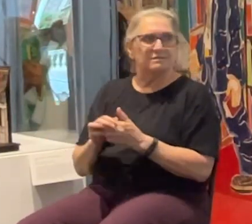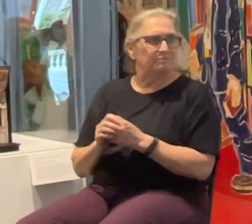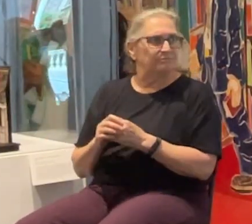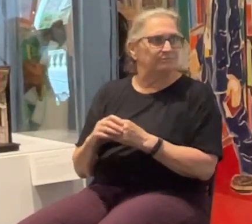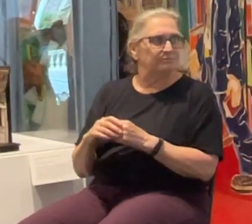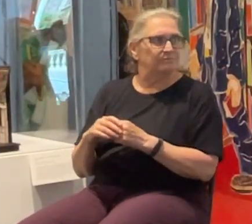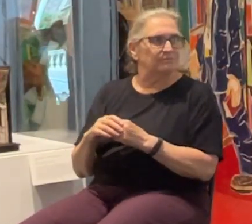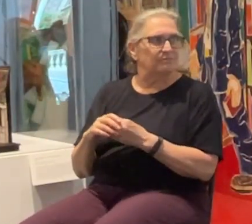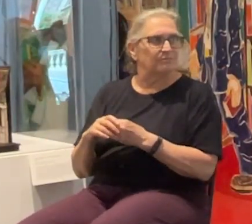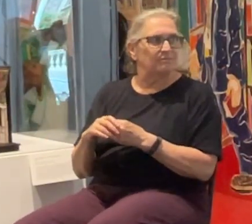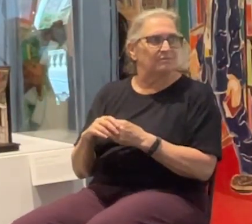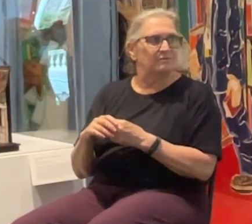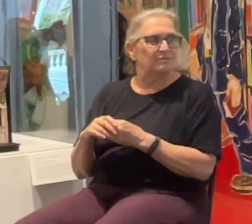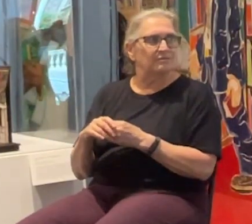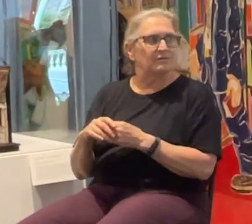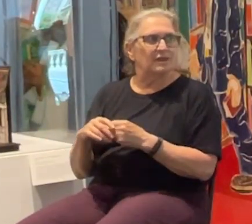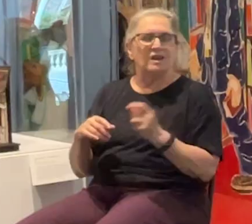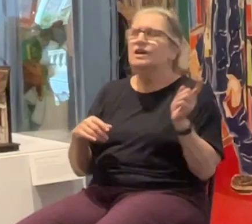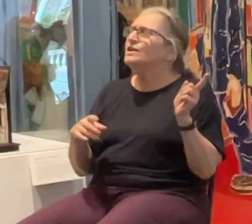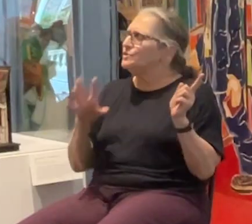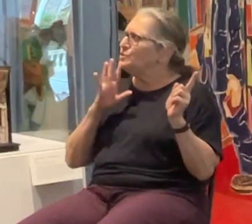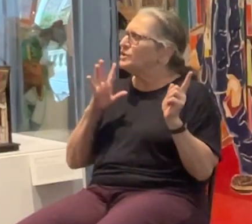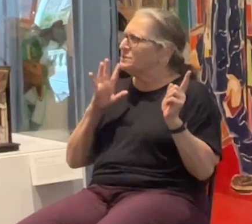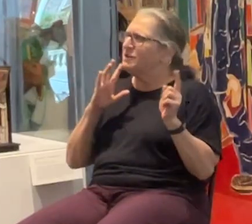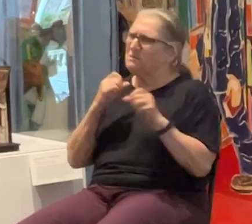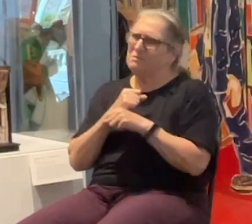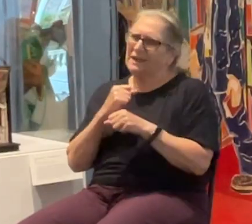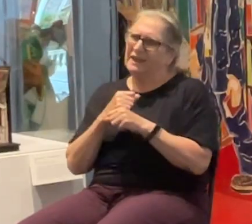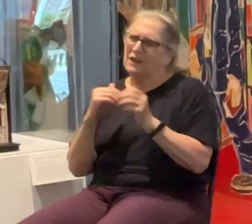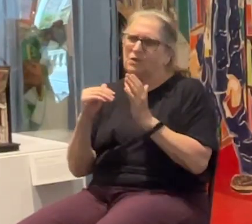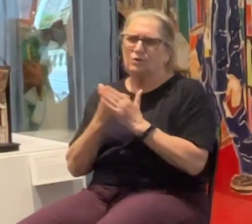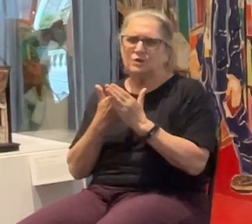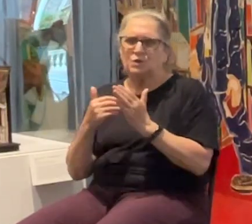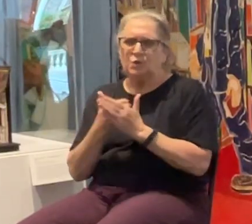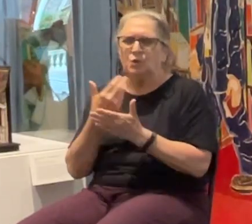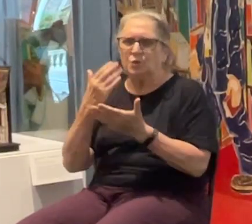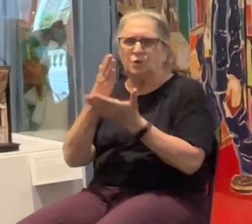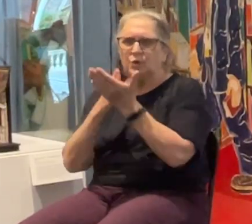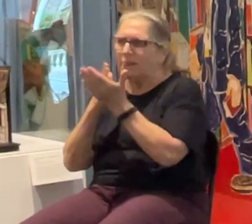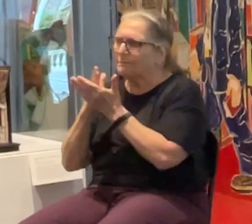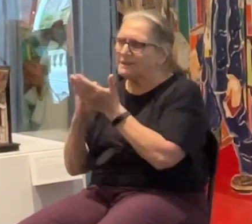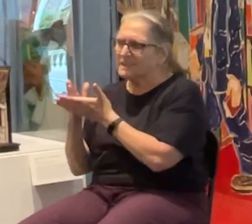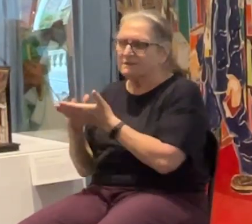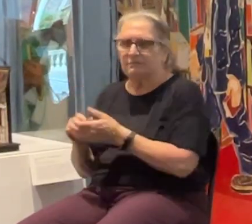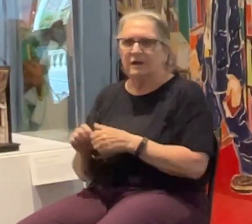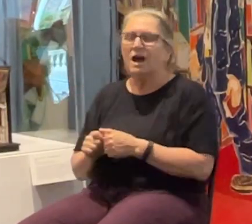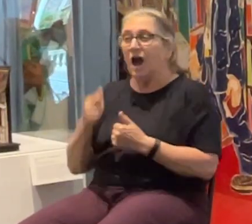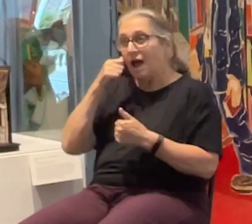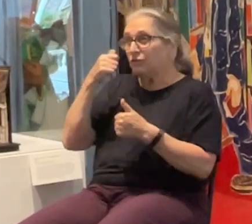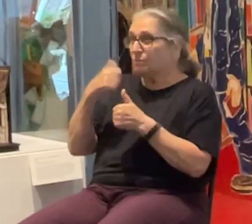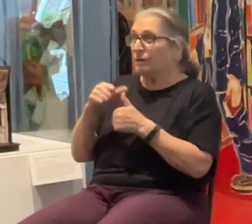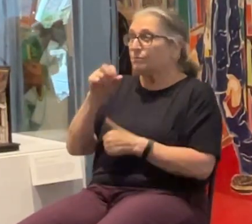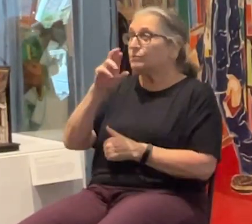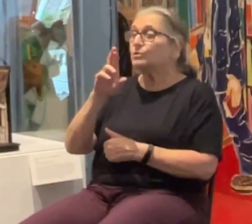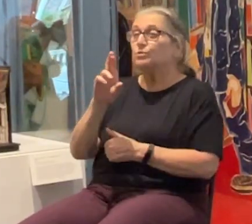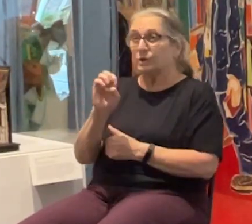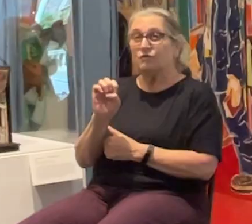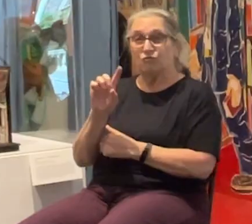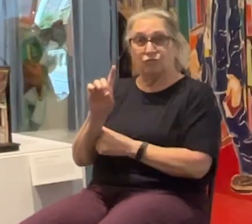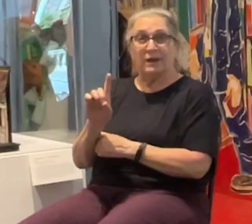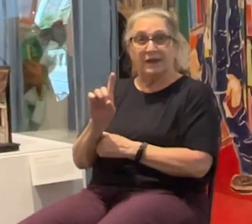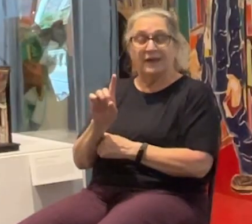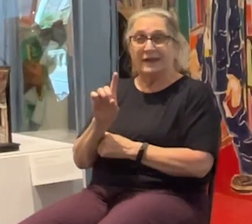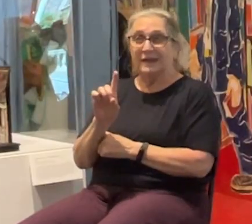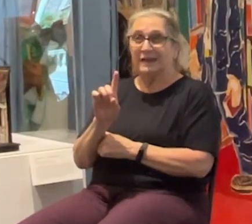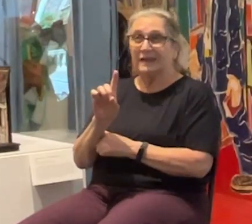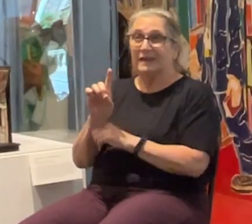talked about making the developments a little bit. I mean, I remember when Red came to visit, you know, when we were getting close to the end,